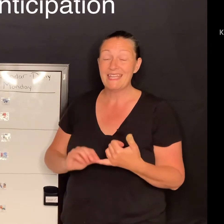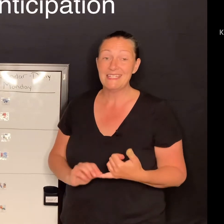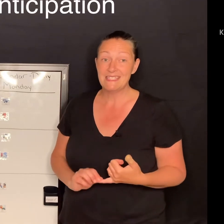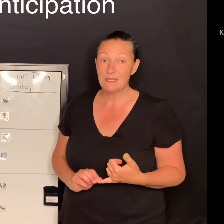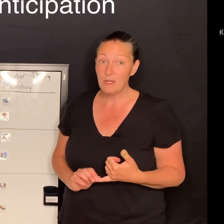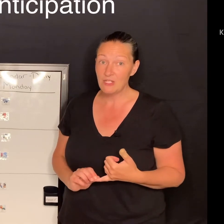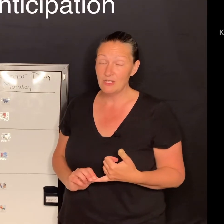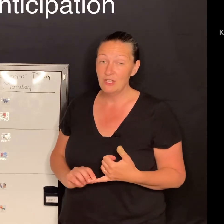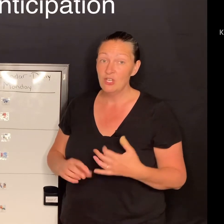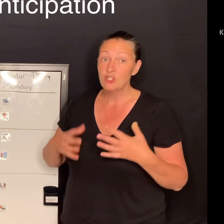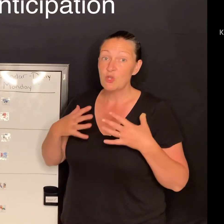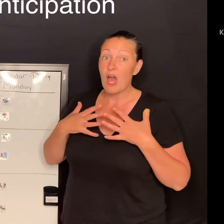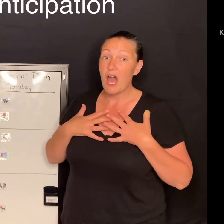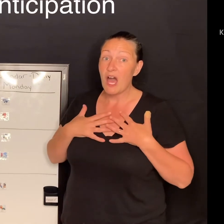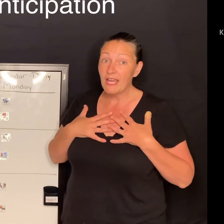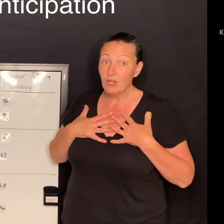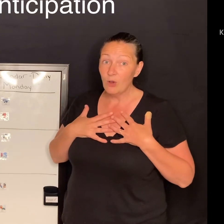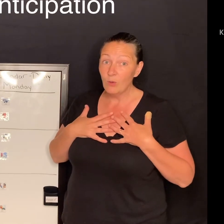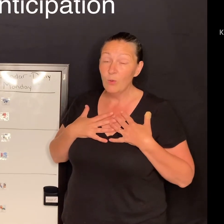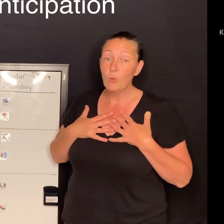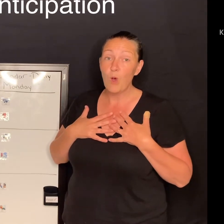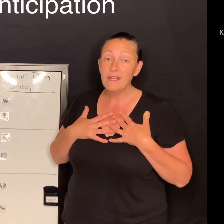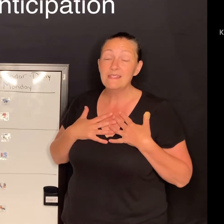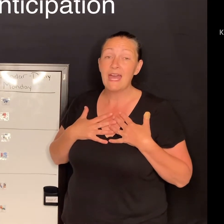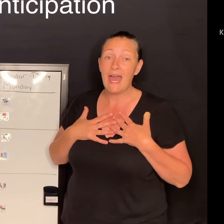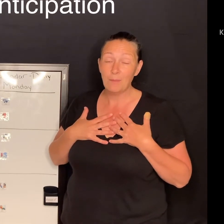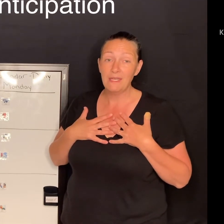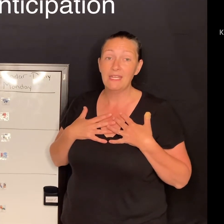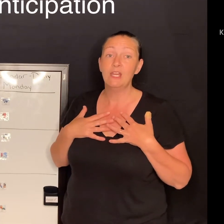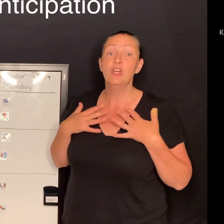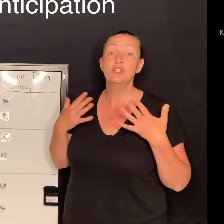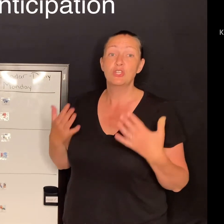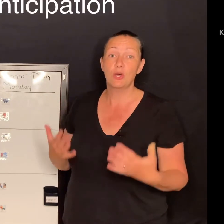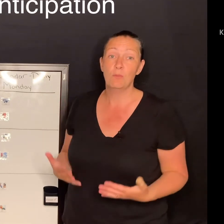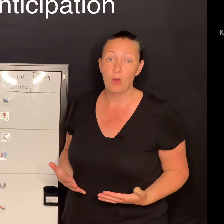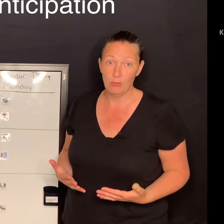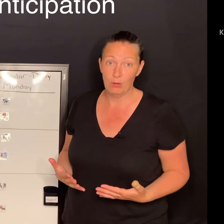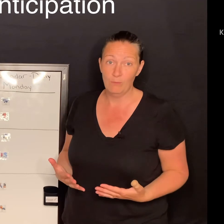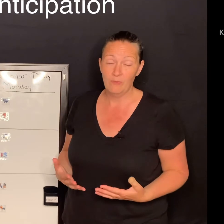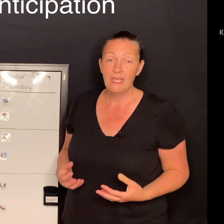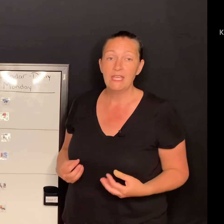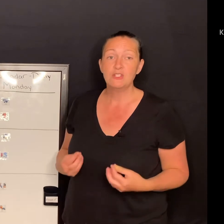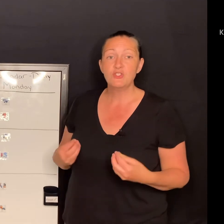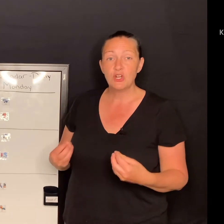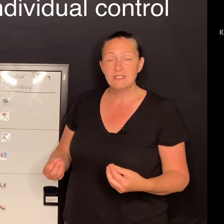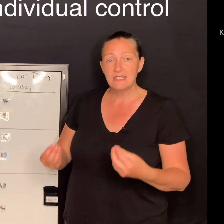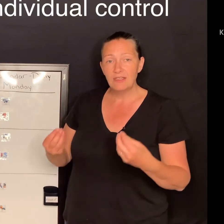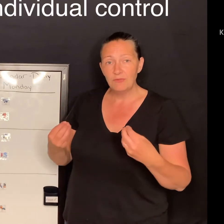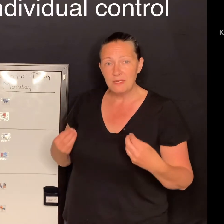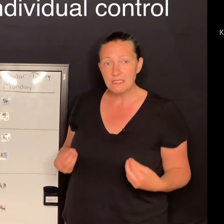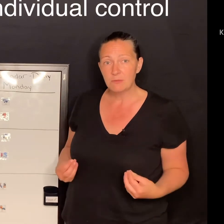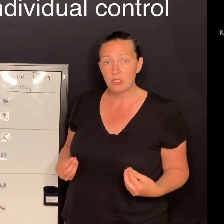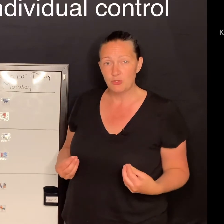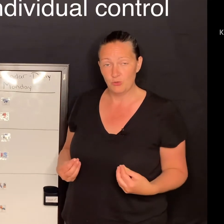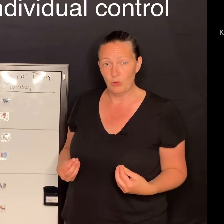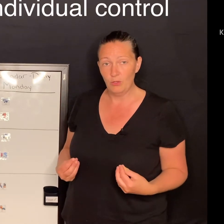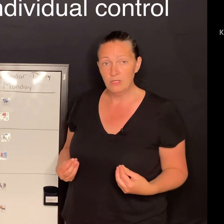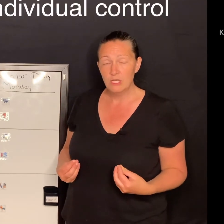anticipation. So I know what is happening tomorrow. It starts to give me some control so I